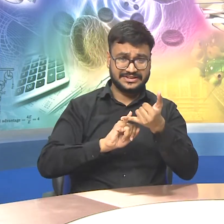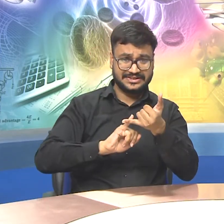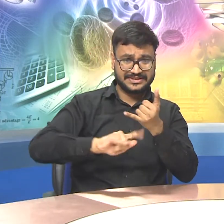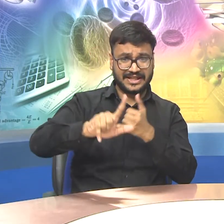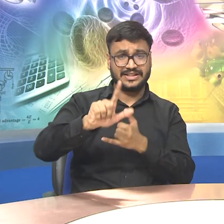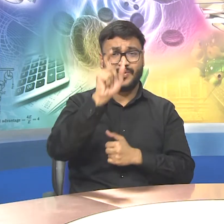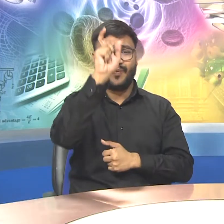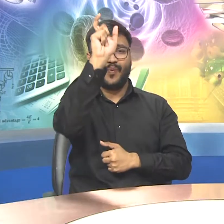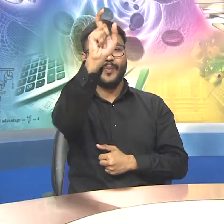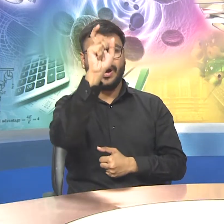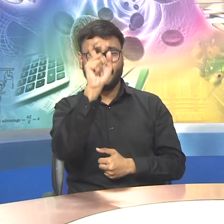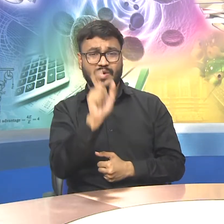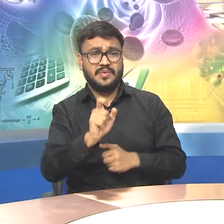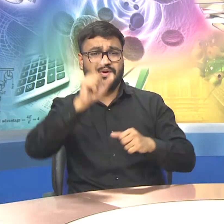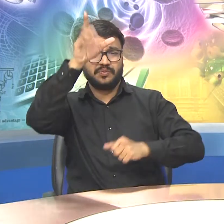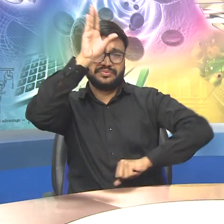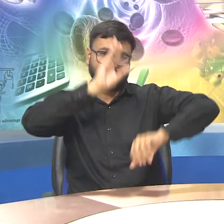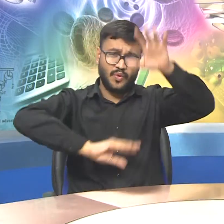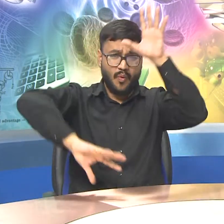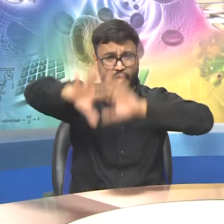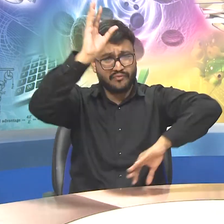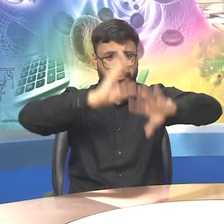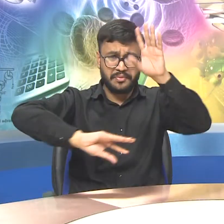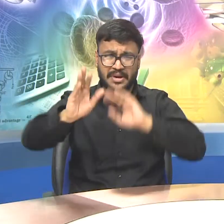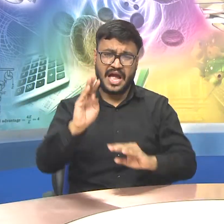Learning only ISL vocabulary is enough.